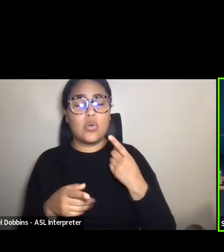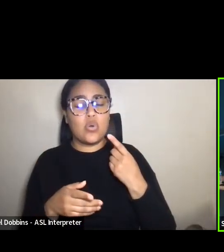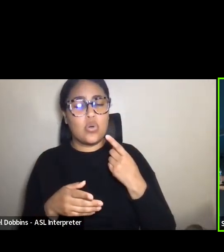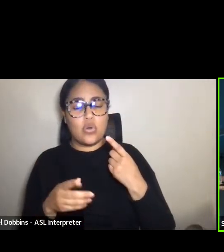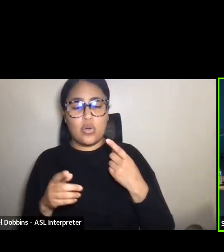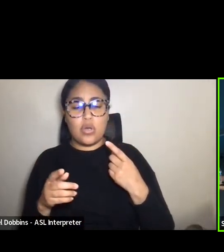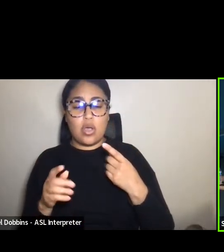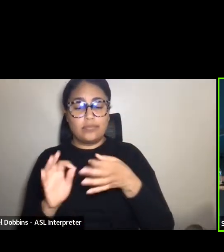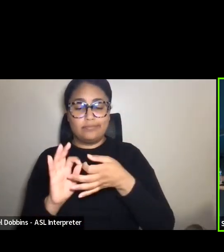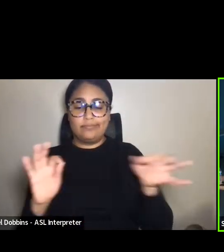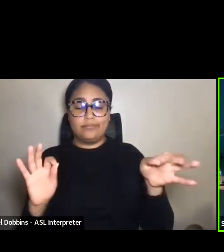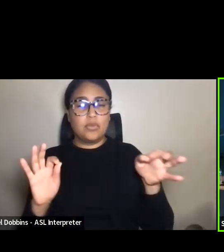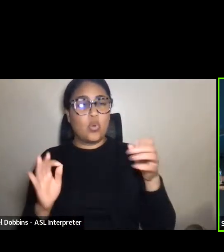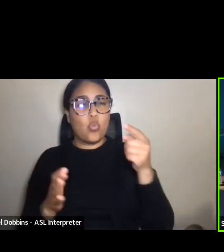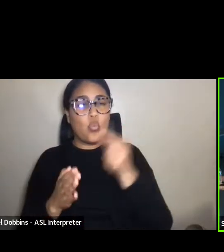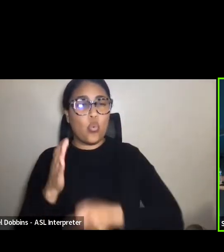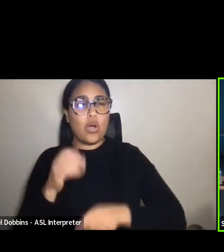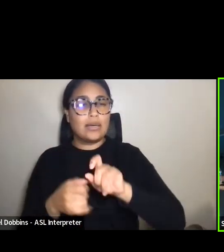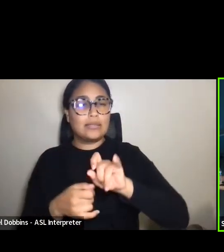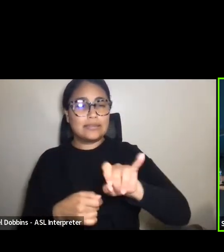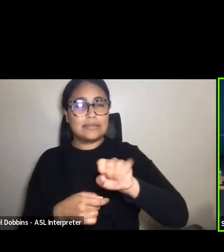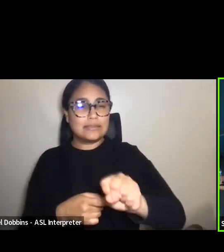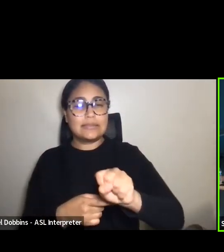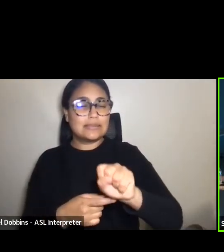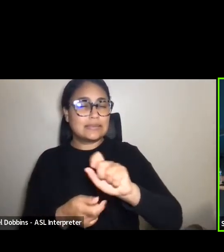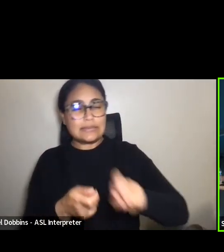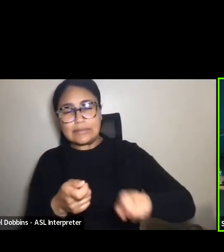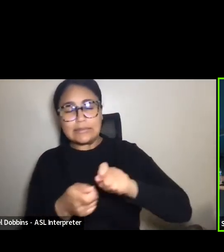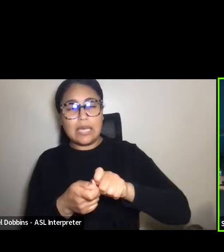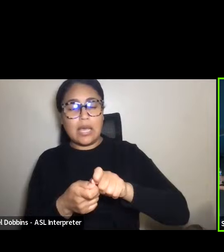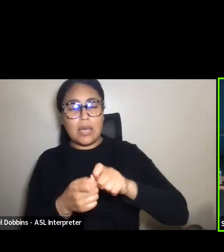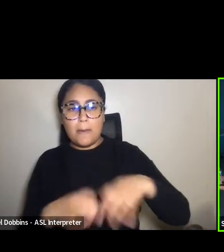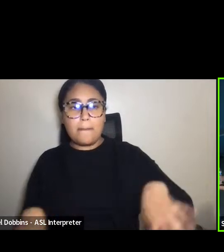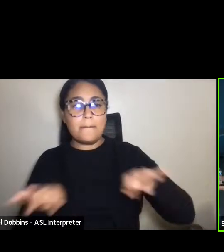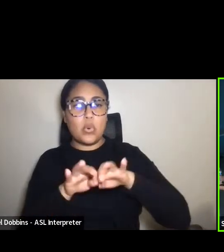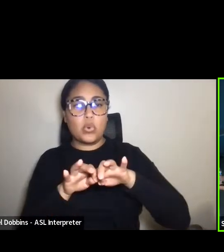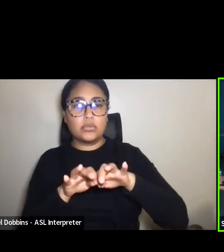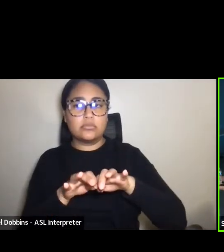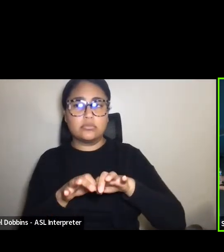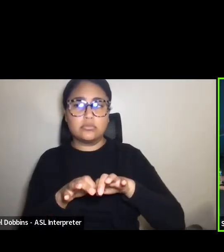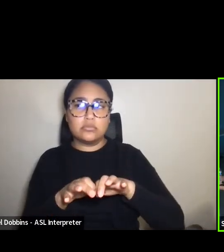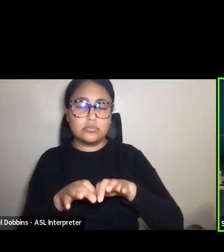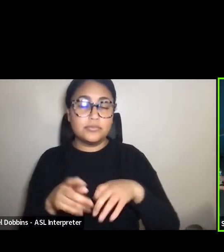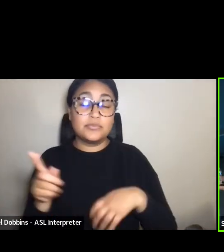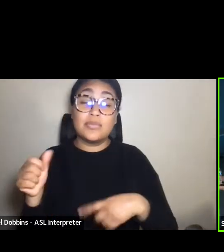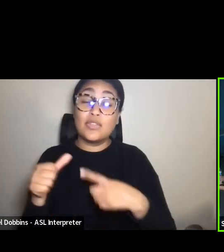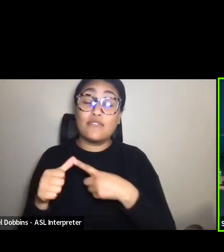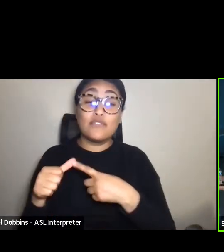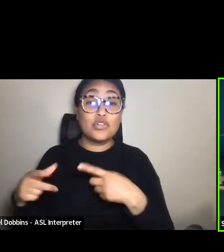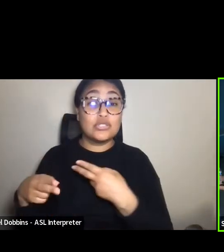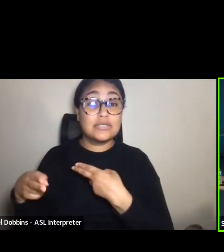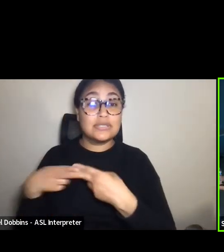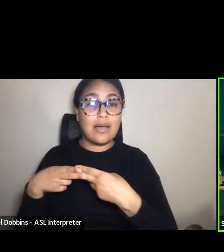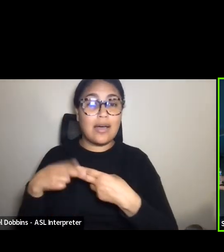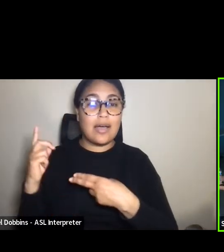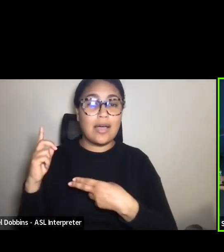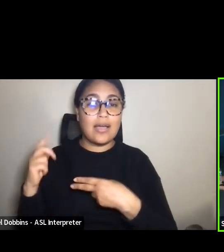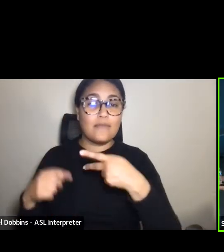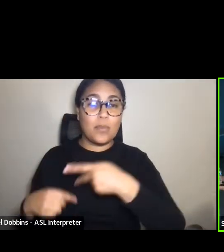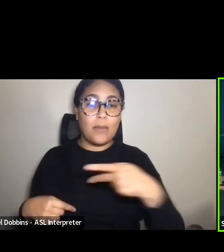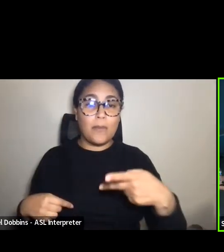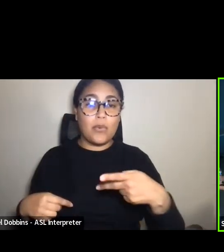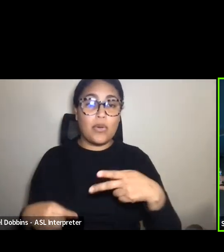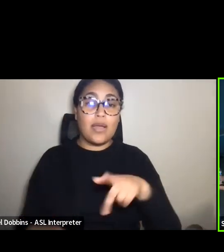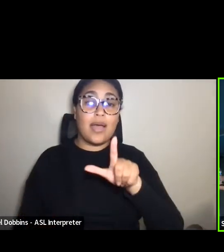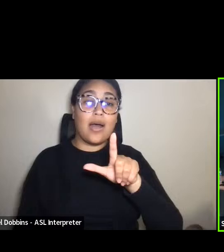the priorities, or what are the frameworks? And the reason I say that is like, that first slide talked about, again, SMUHSD was